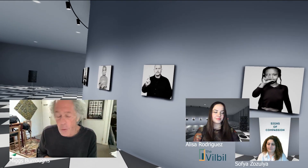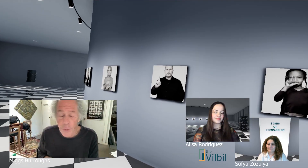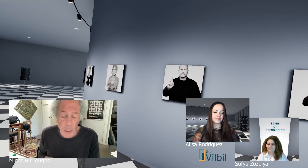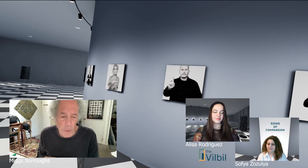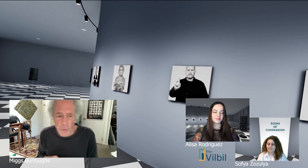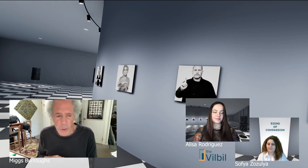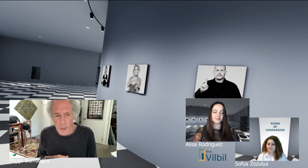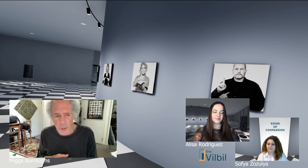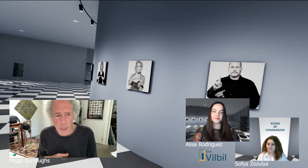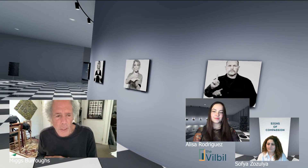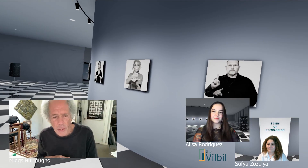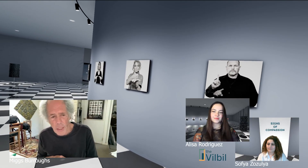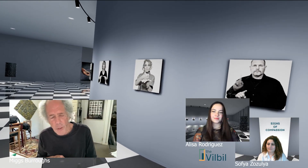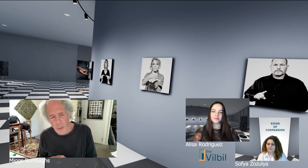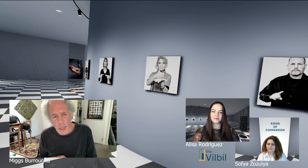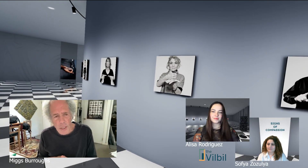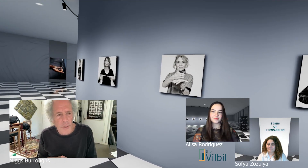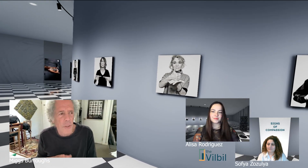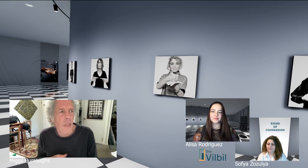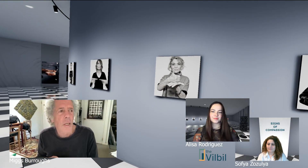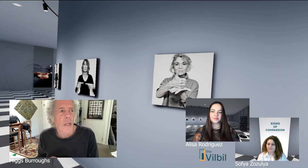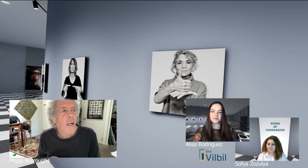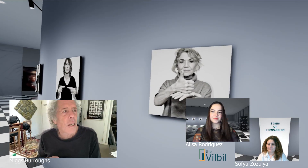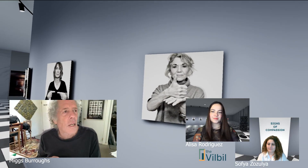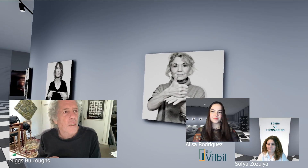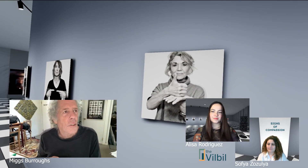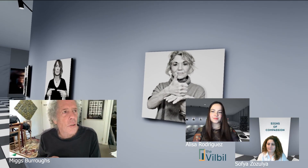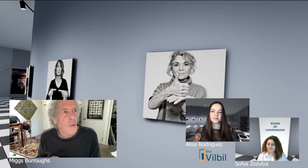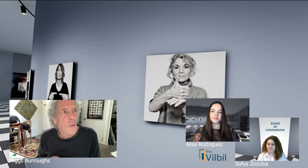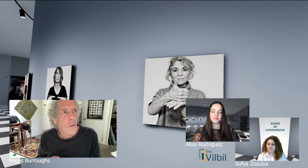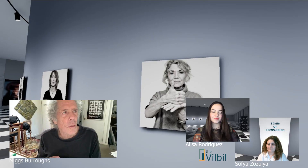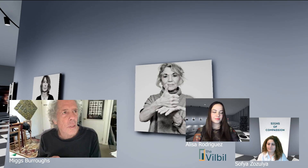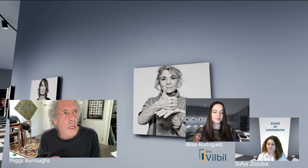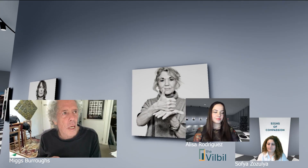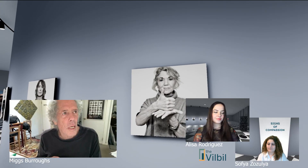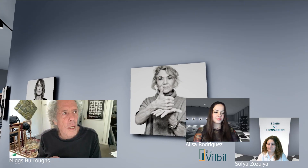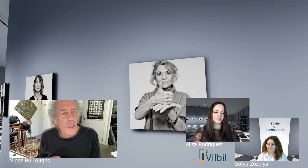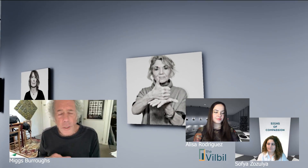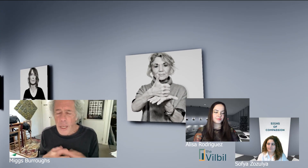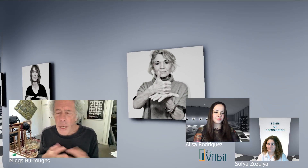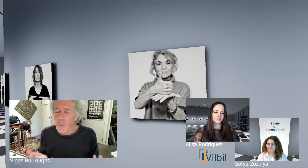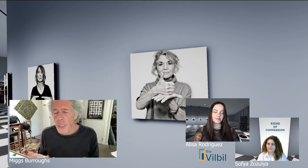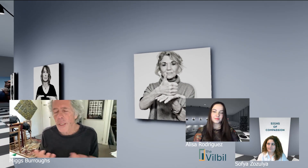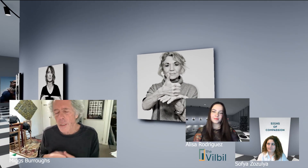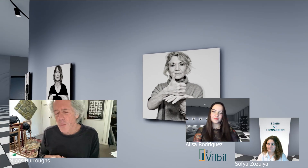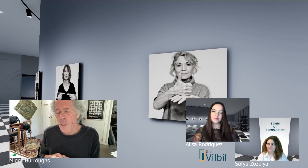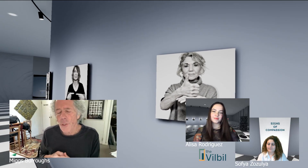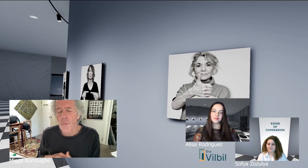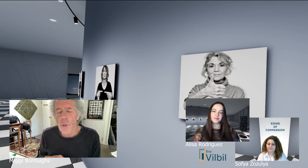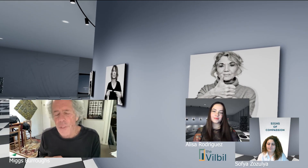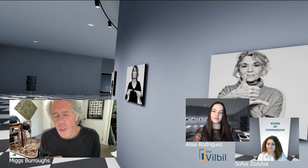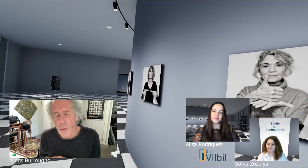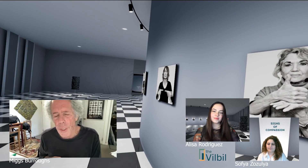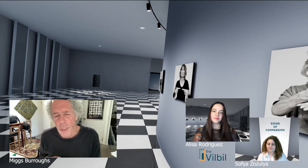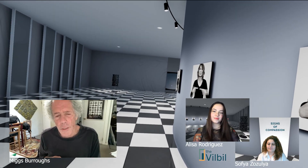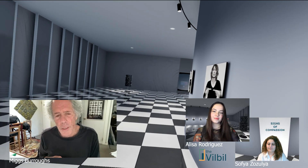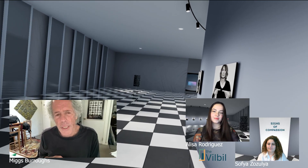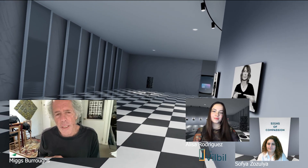film camera would cost thousands of dollars. So this allowed me, to be more of a storyteller. I didn't